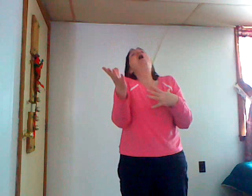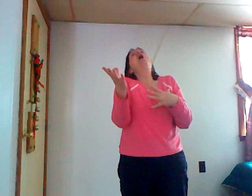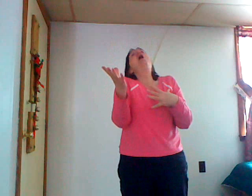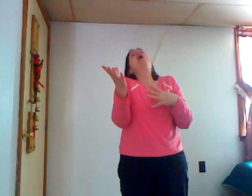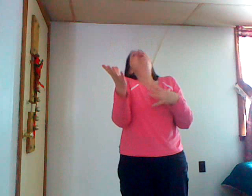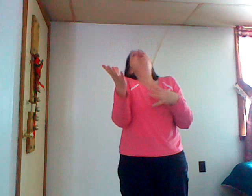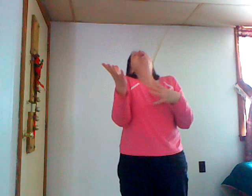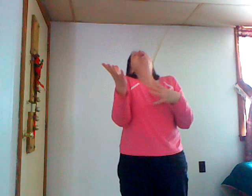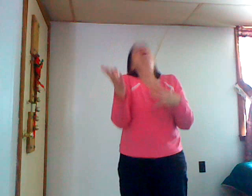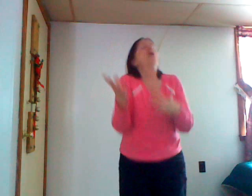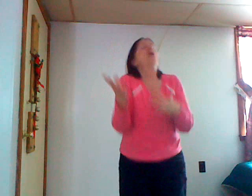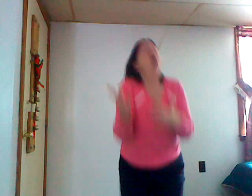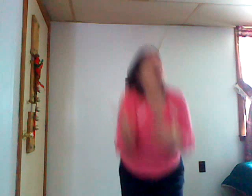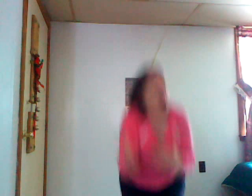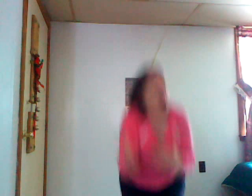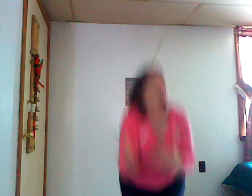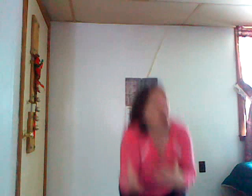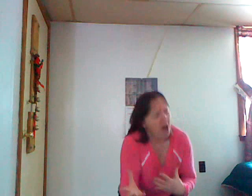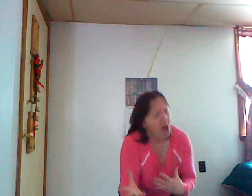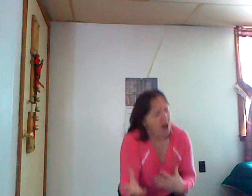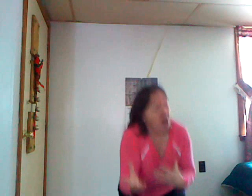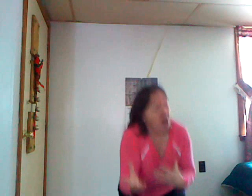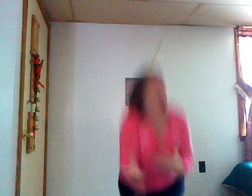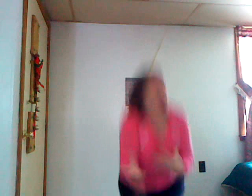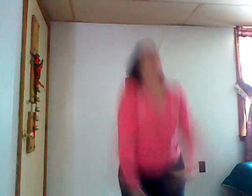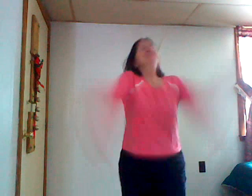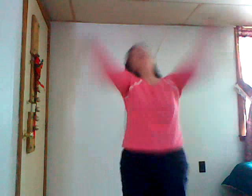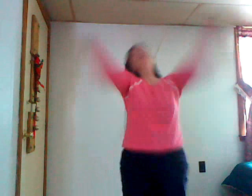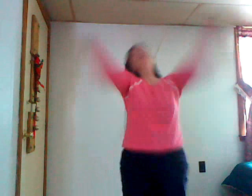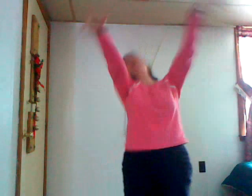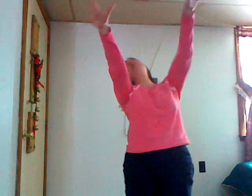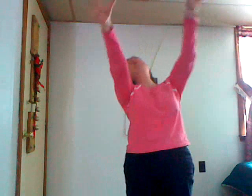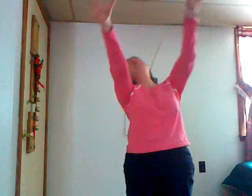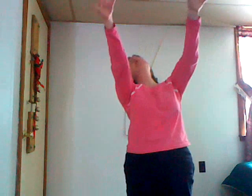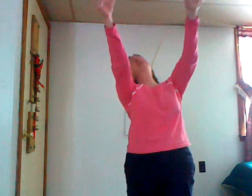mind.